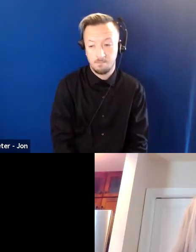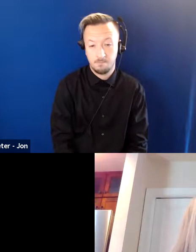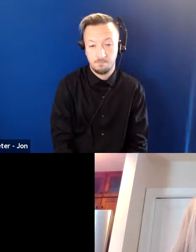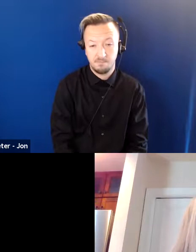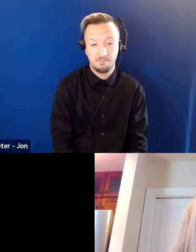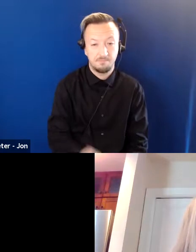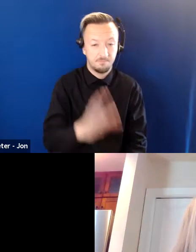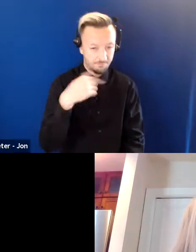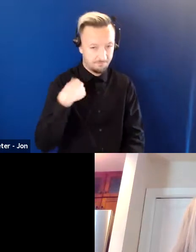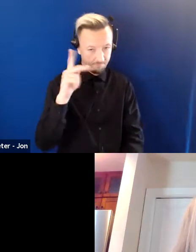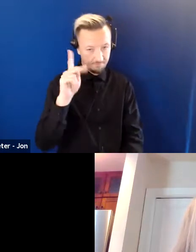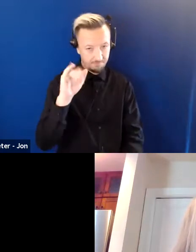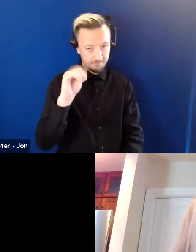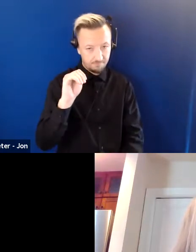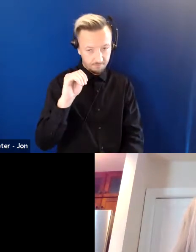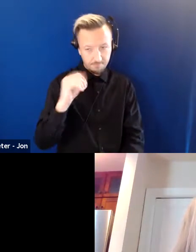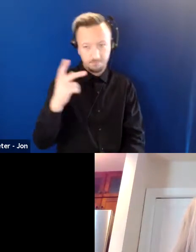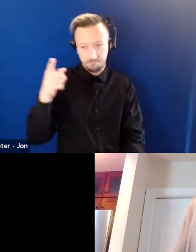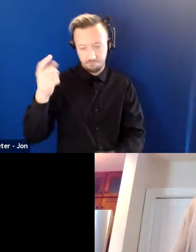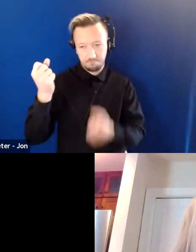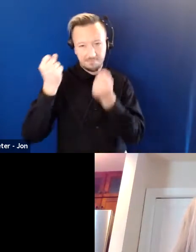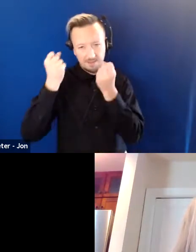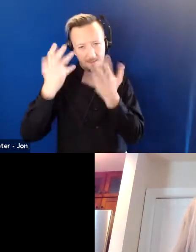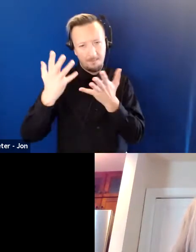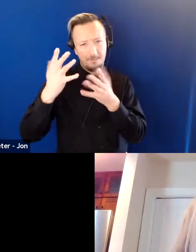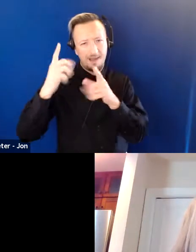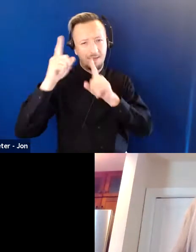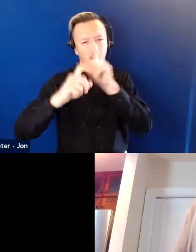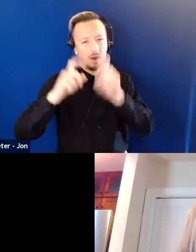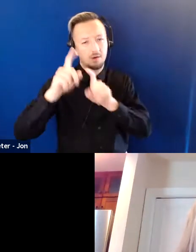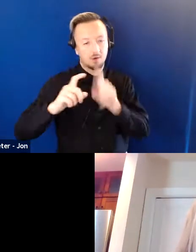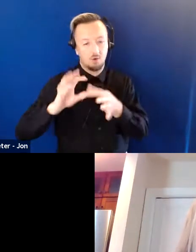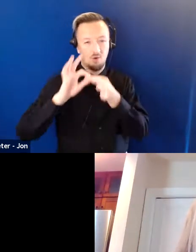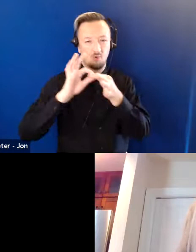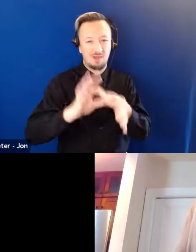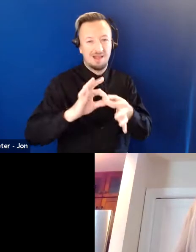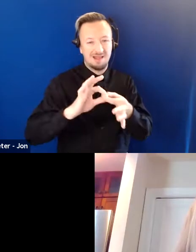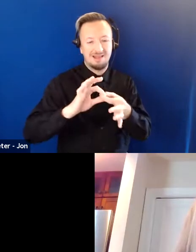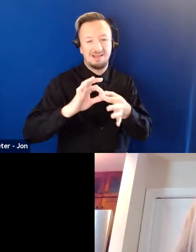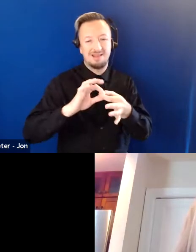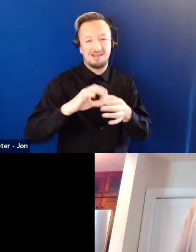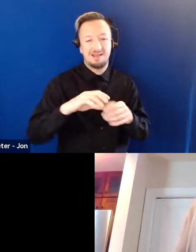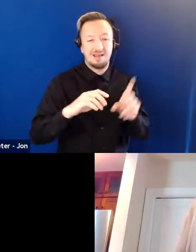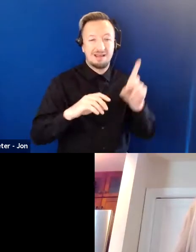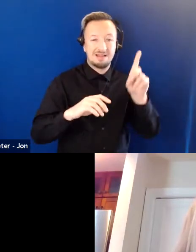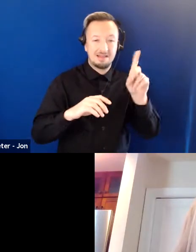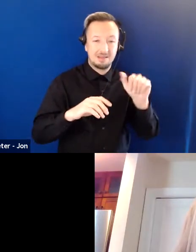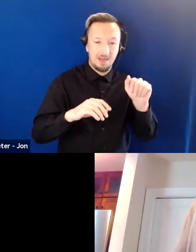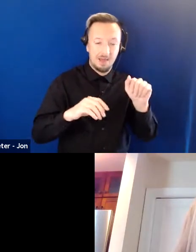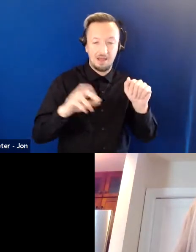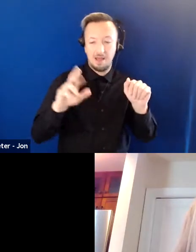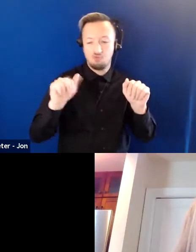And Kim and Shelly, this is Kimberly. I'm seeing a lot of questions regarding intersectionality of disability and race.